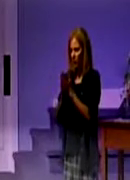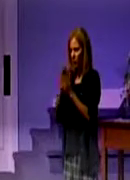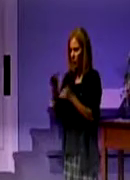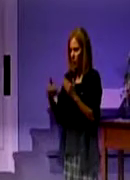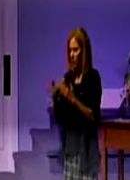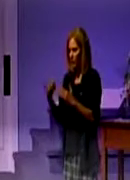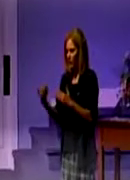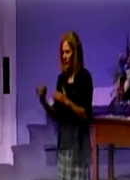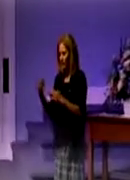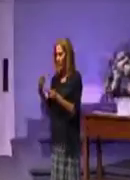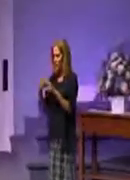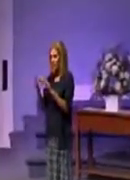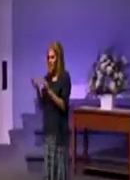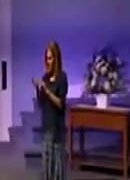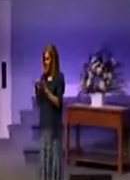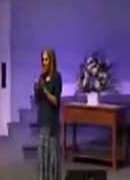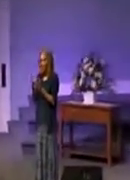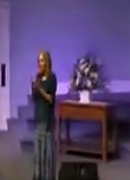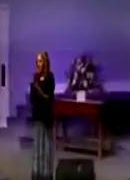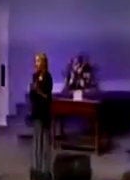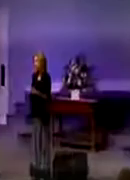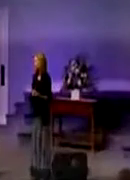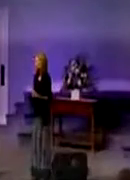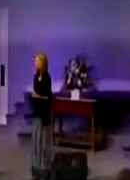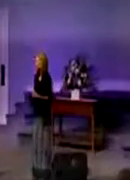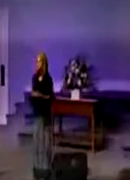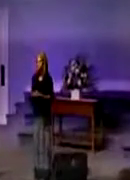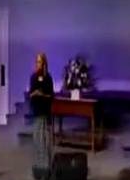in the name of Jesus.